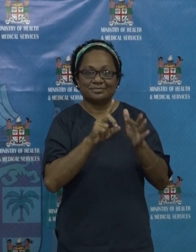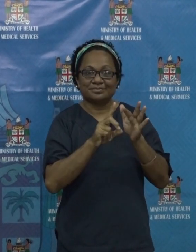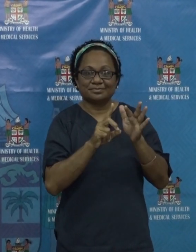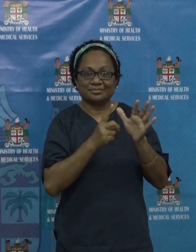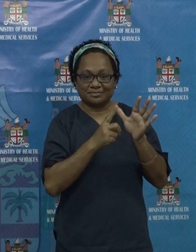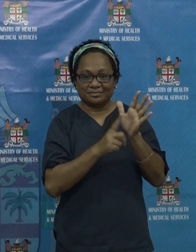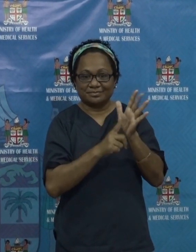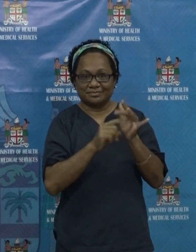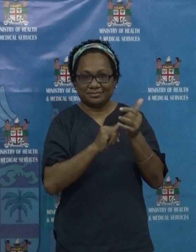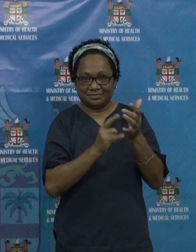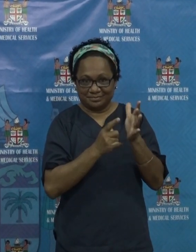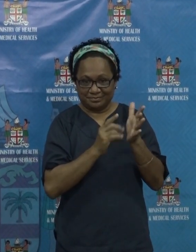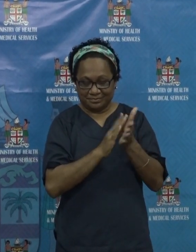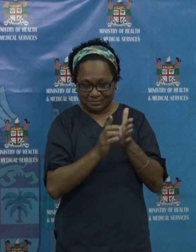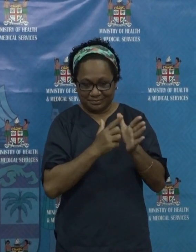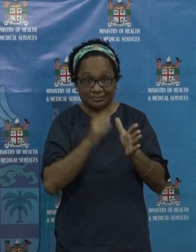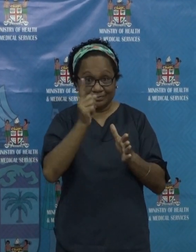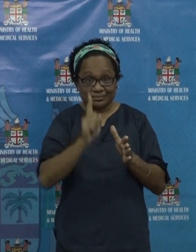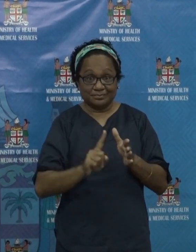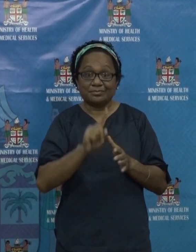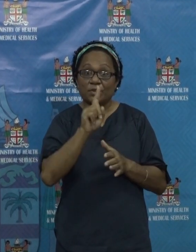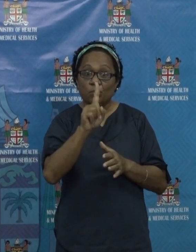today marks the 101